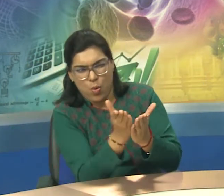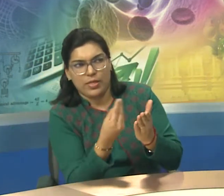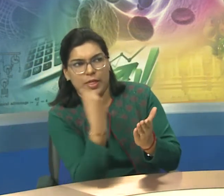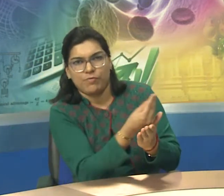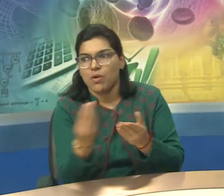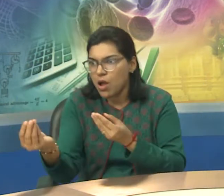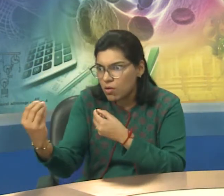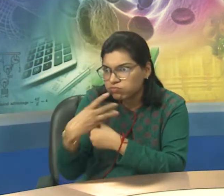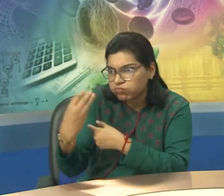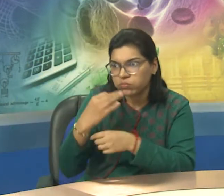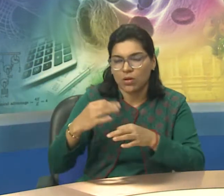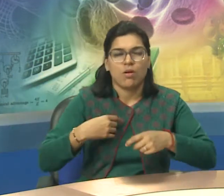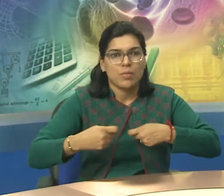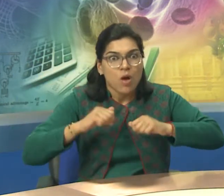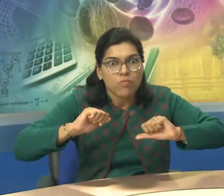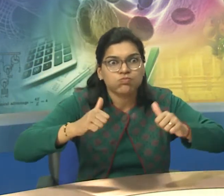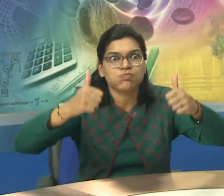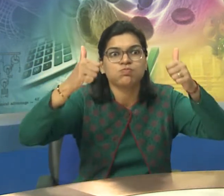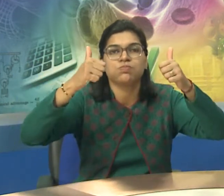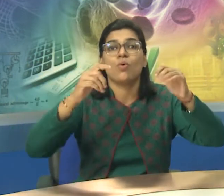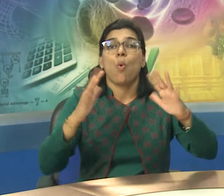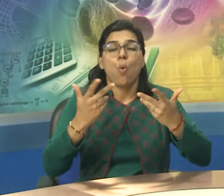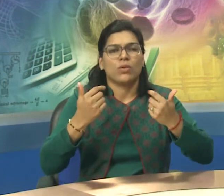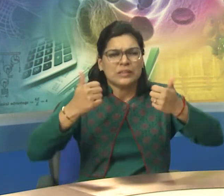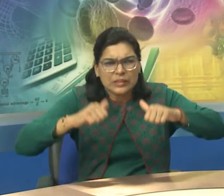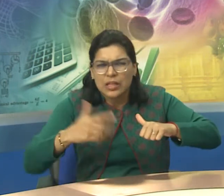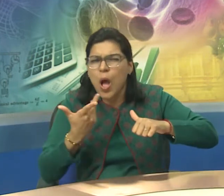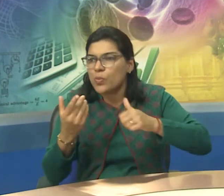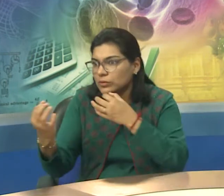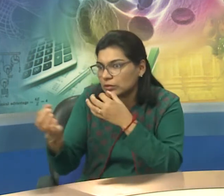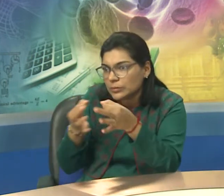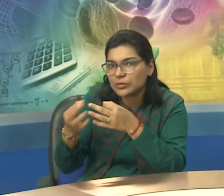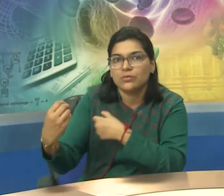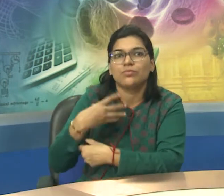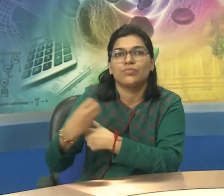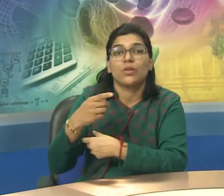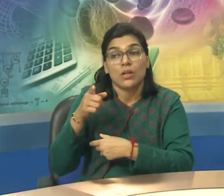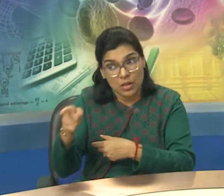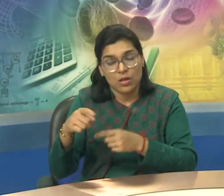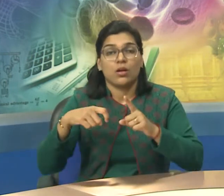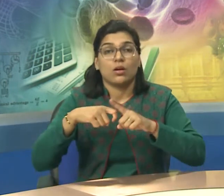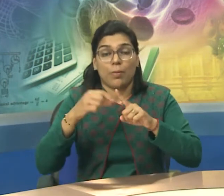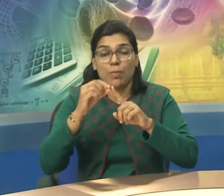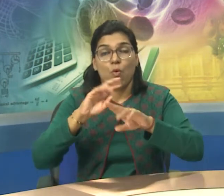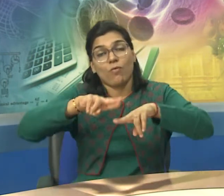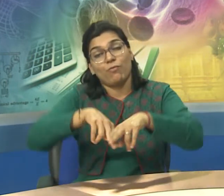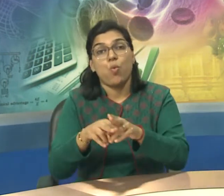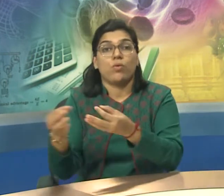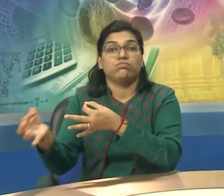Re-engineering helps businesses to grow fast and to